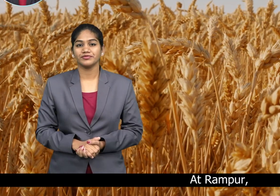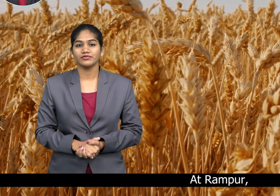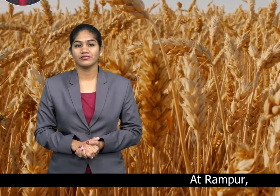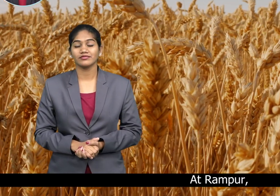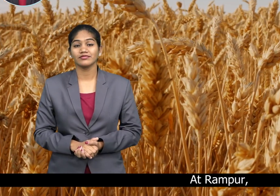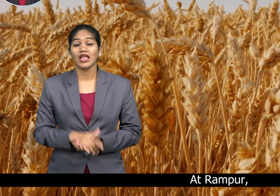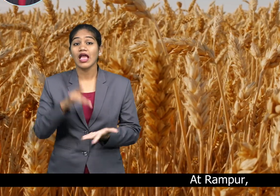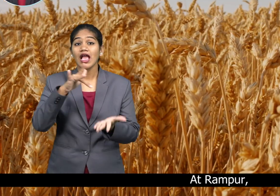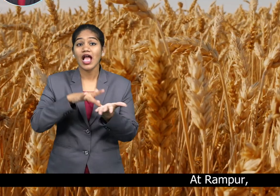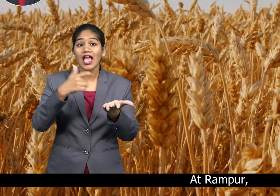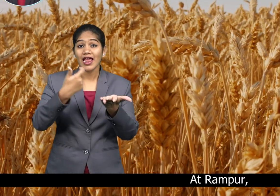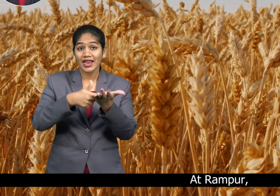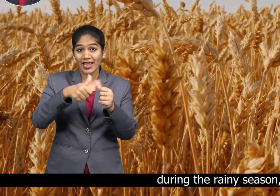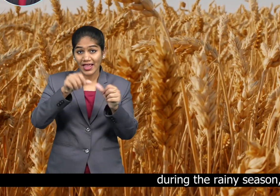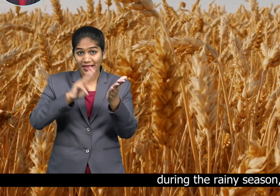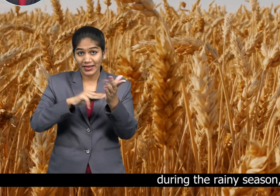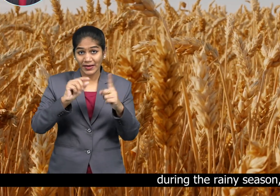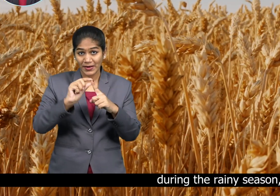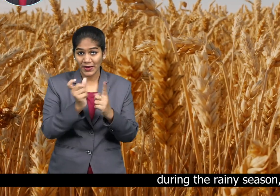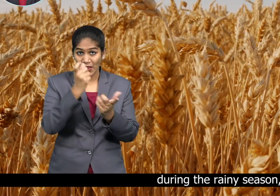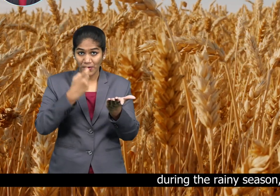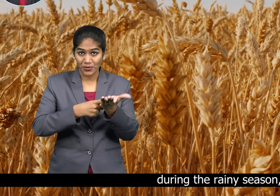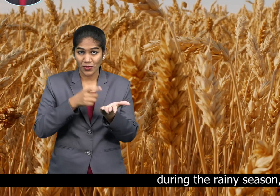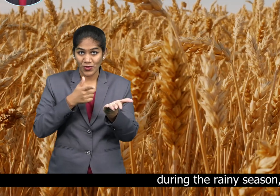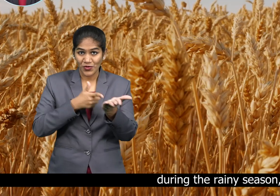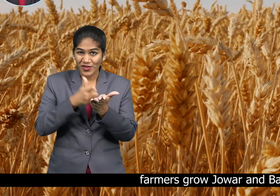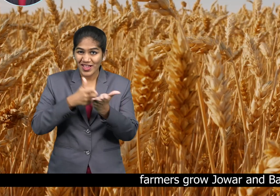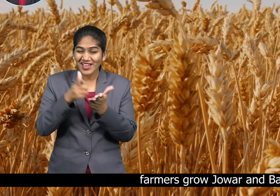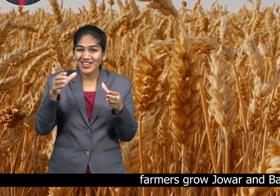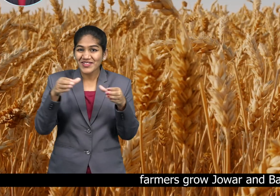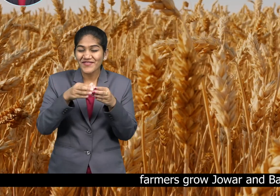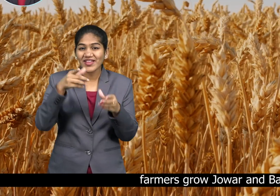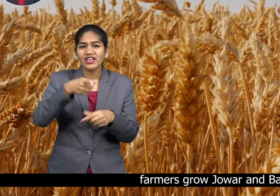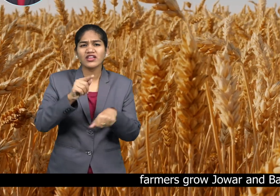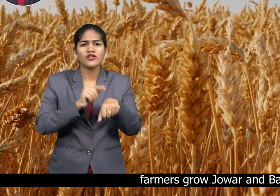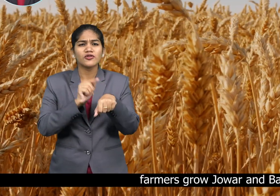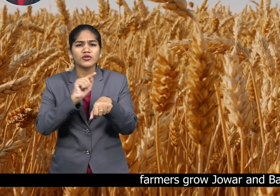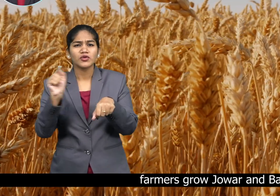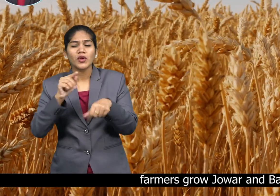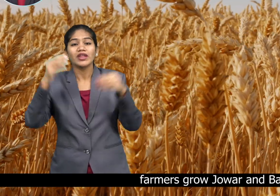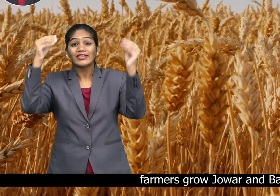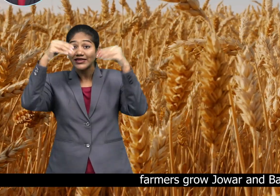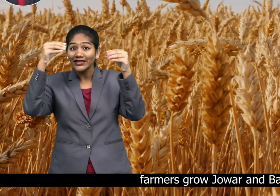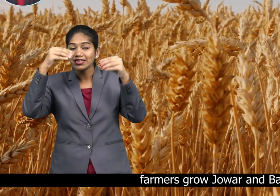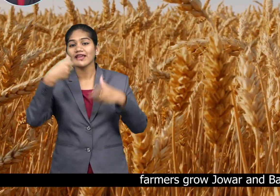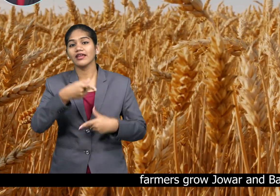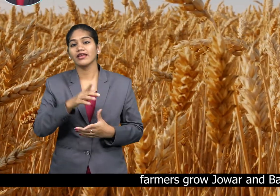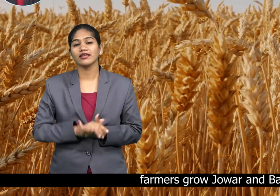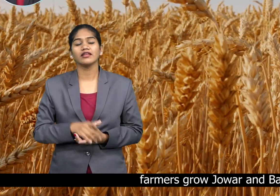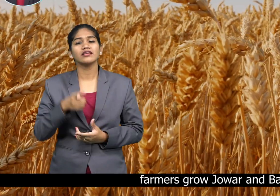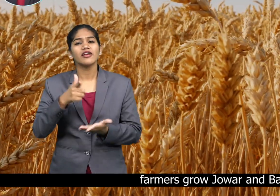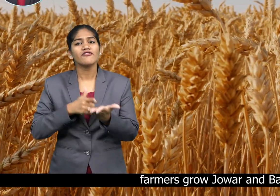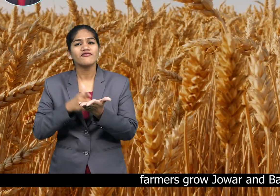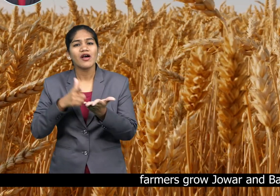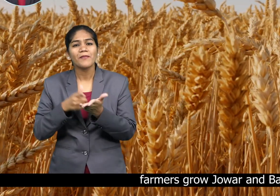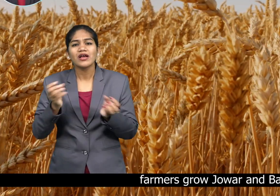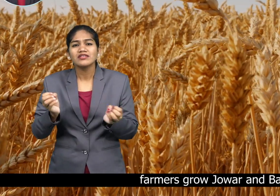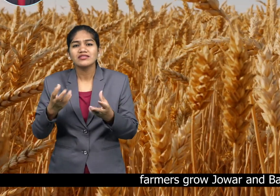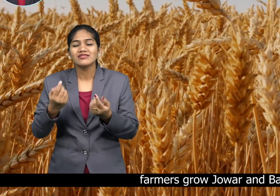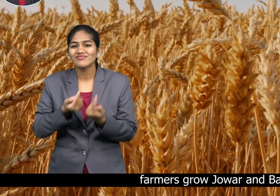At Rampur, during the rainy season, farmers grow jowar and bajra.